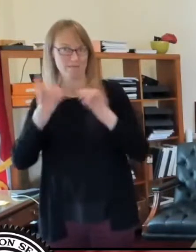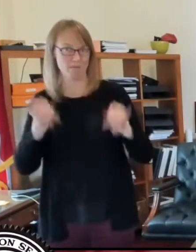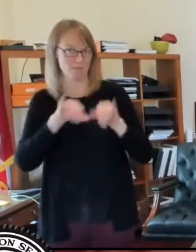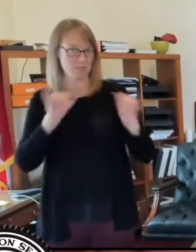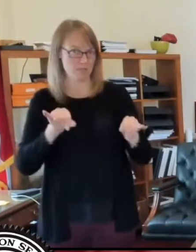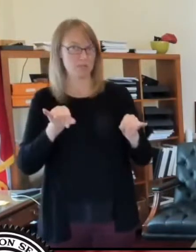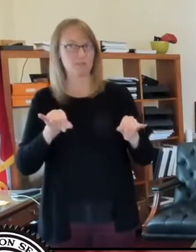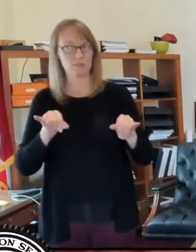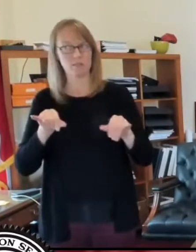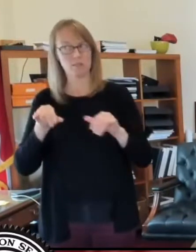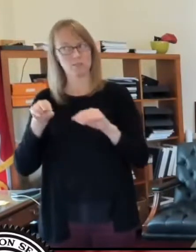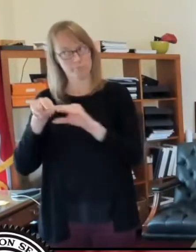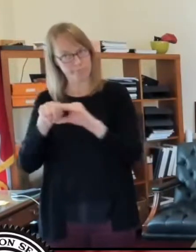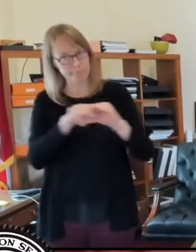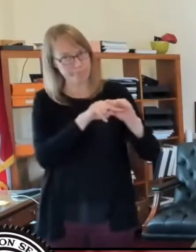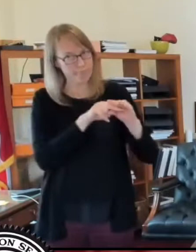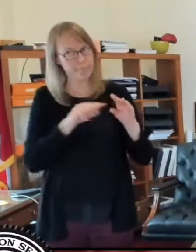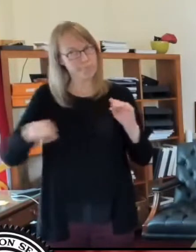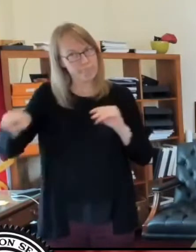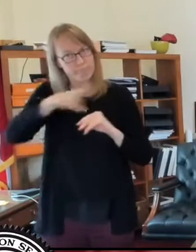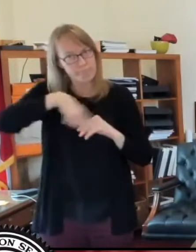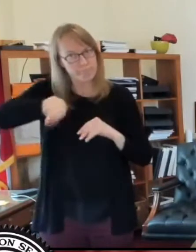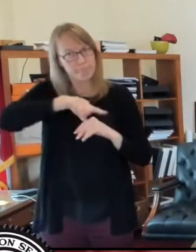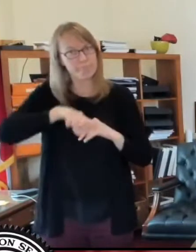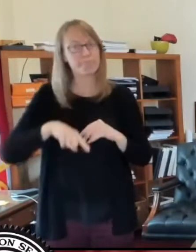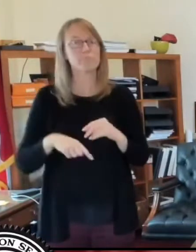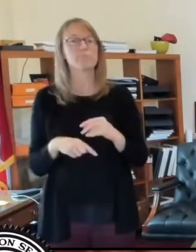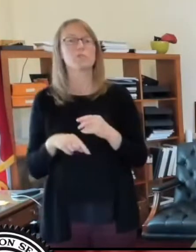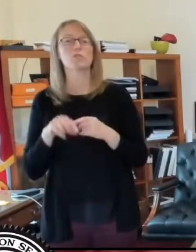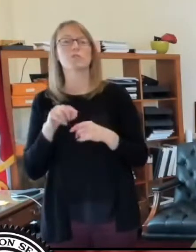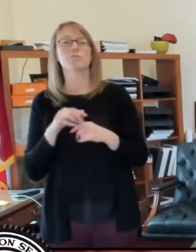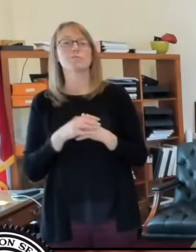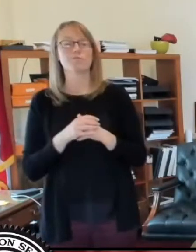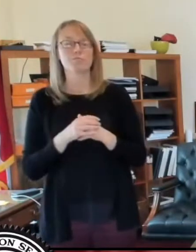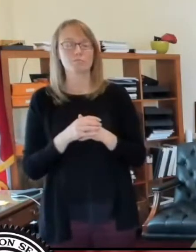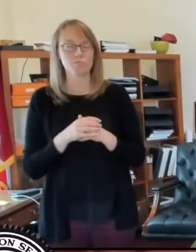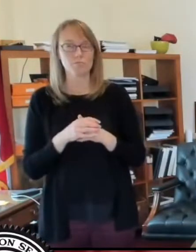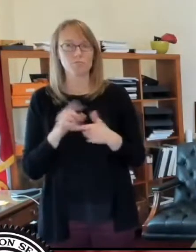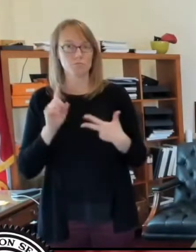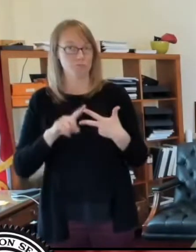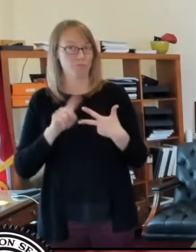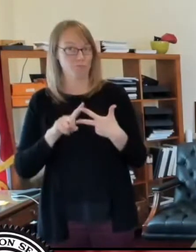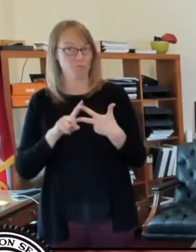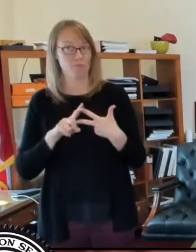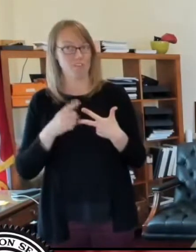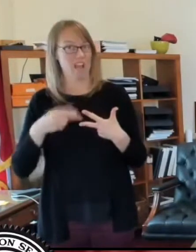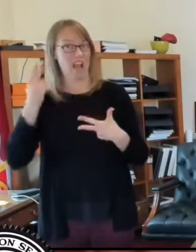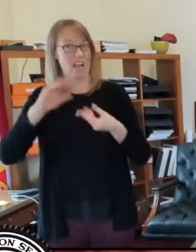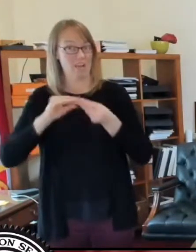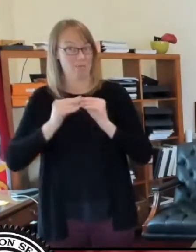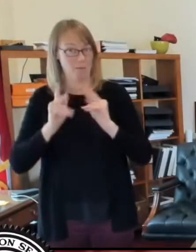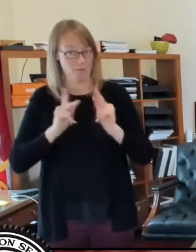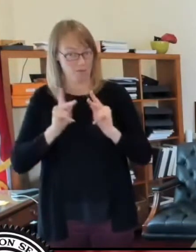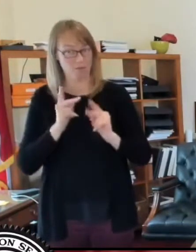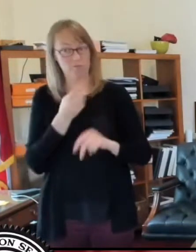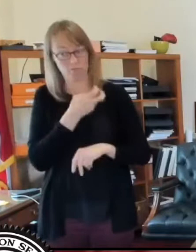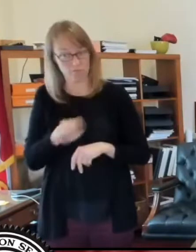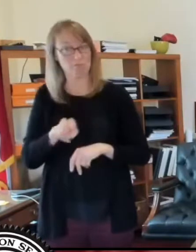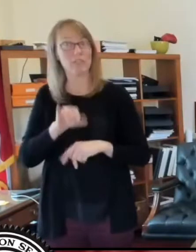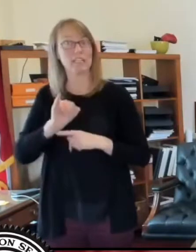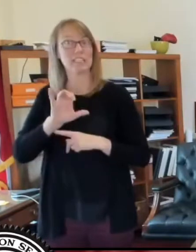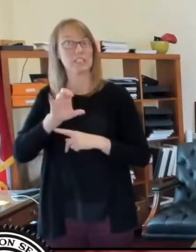202 were confirmed COVID cases that were in ICU. That's as high as it's ever been,